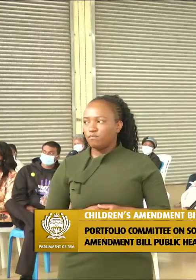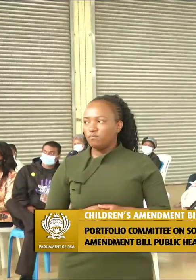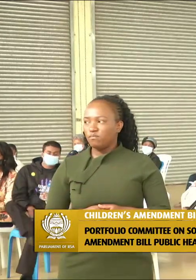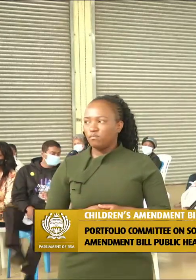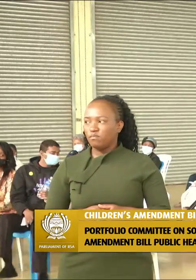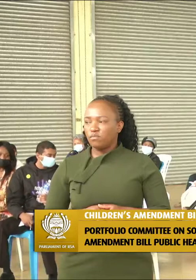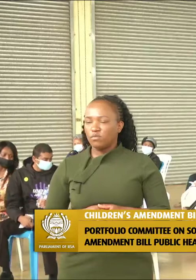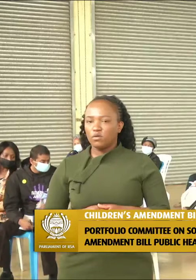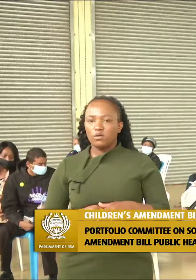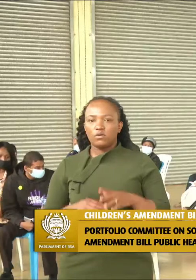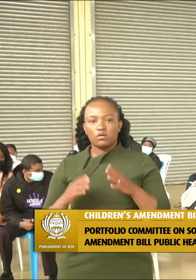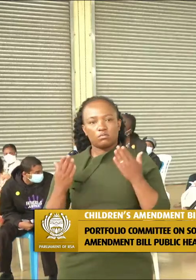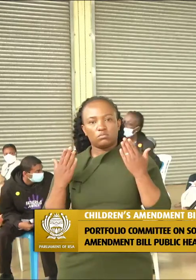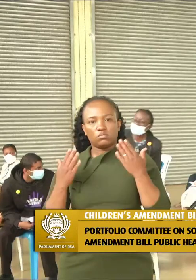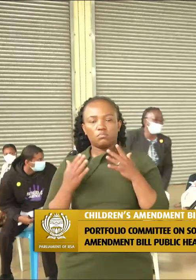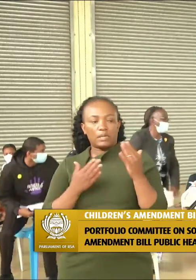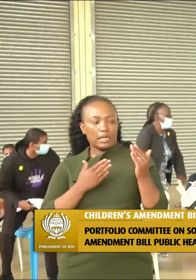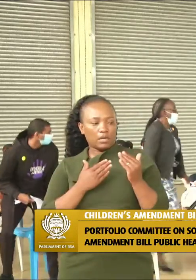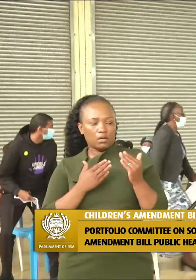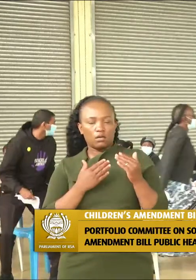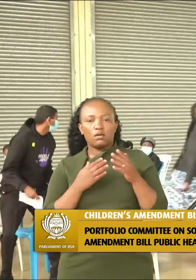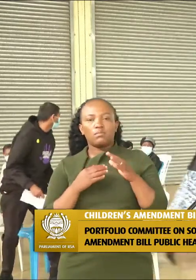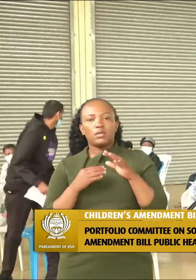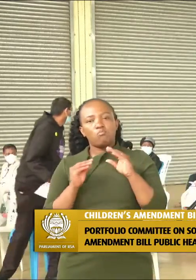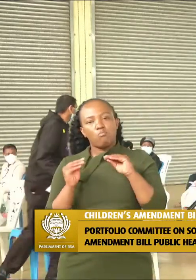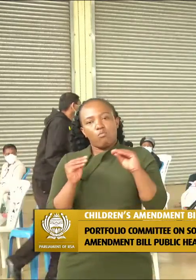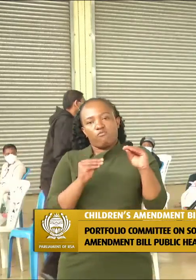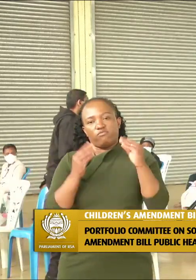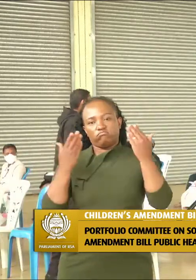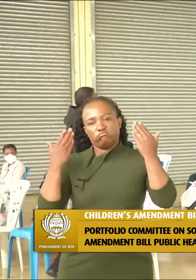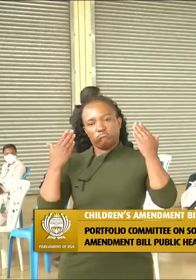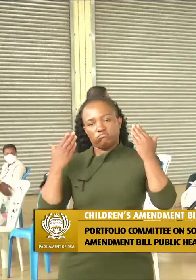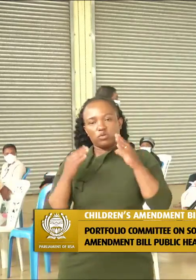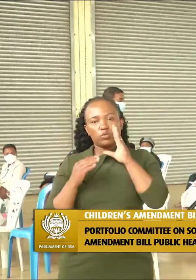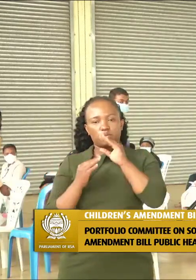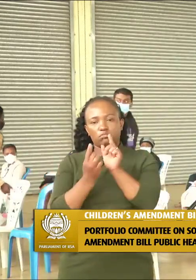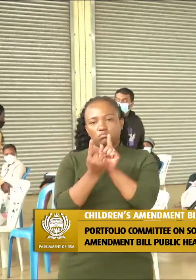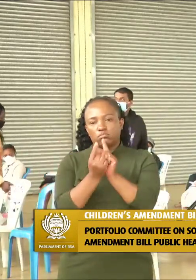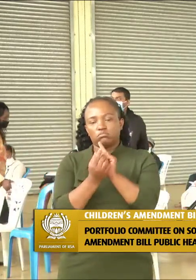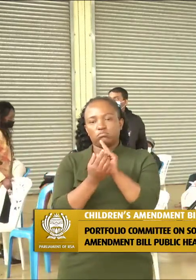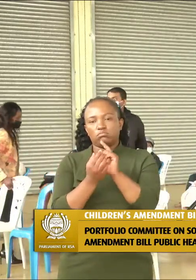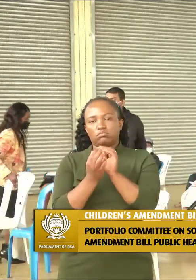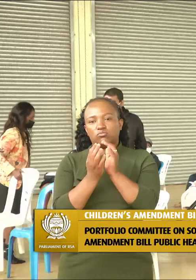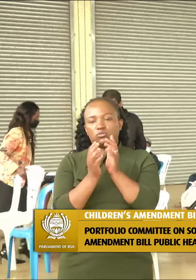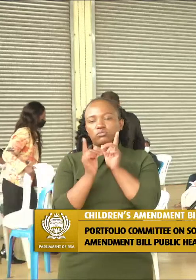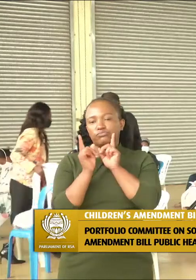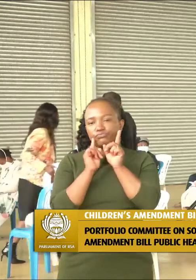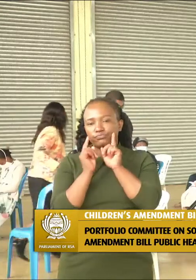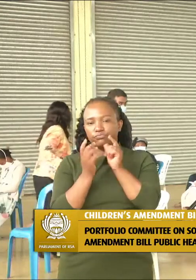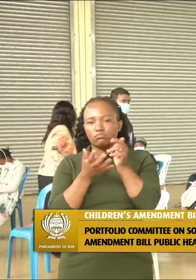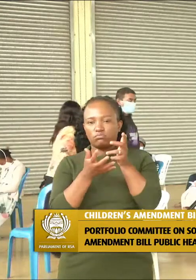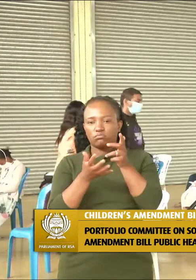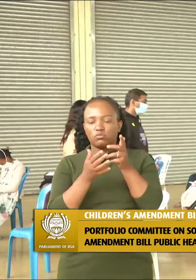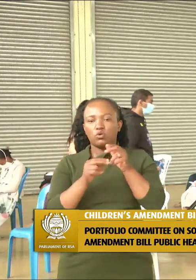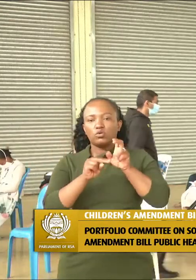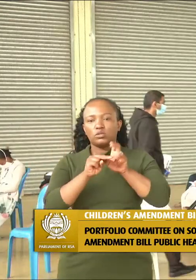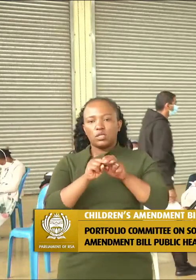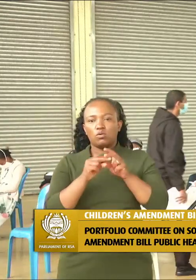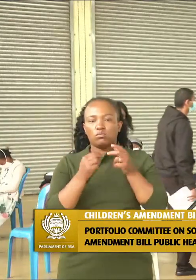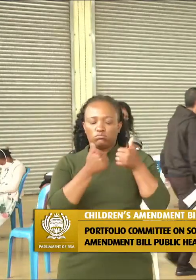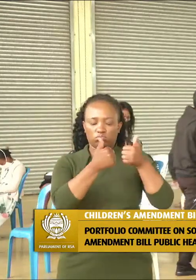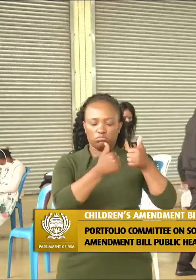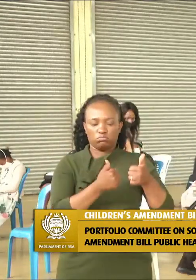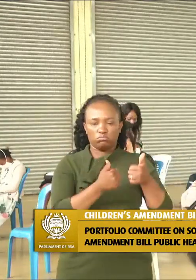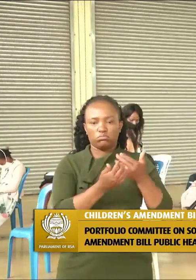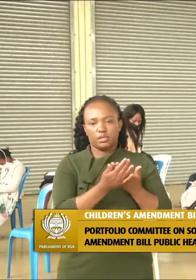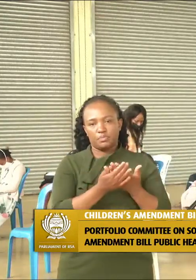ne? Ningabi la. Sicela niyoxoxela lapha emuva Thathani itulo phange emuva. ningathatha nje nezihlalo zenu